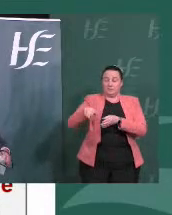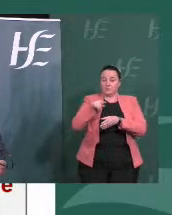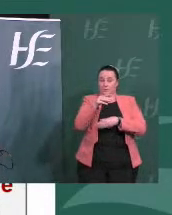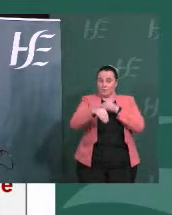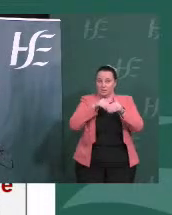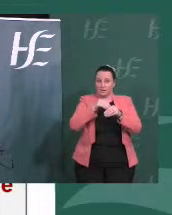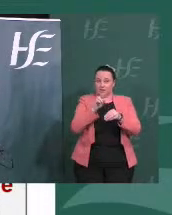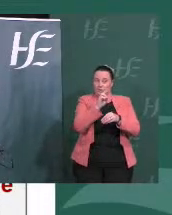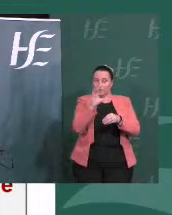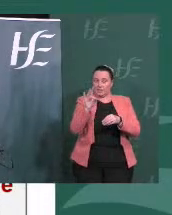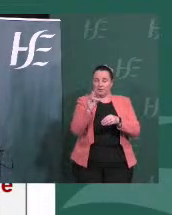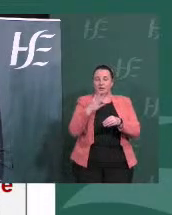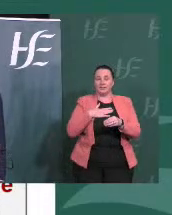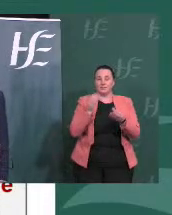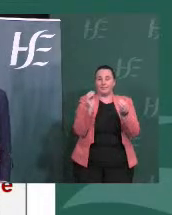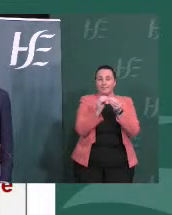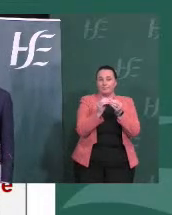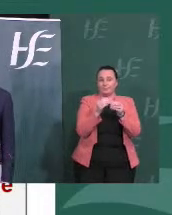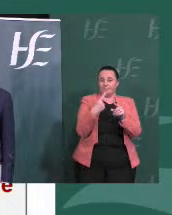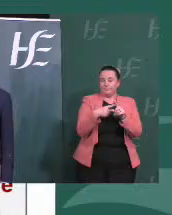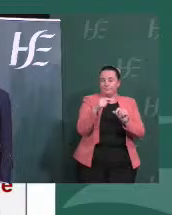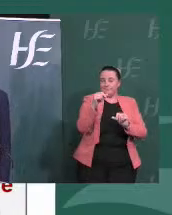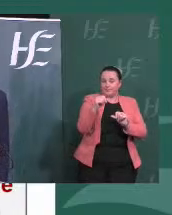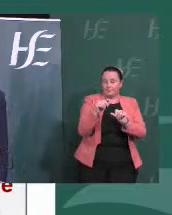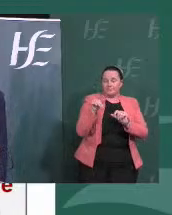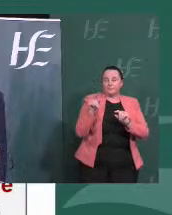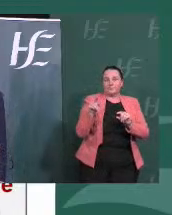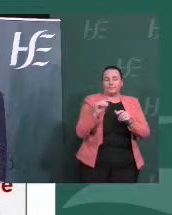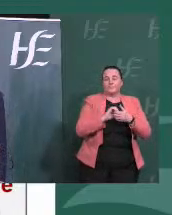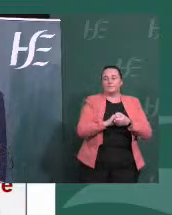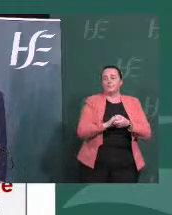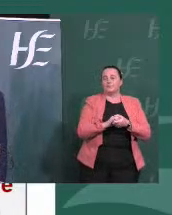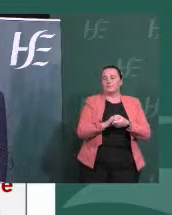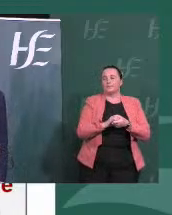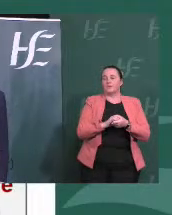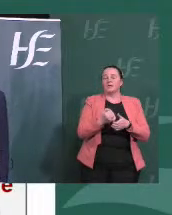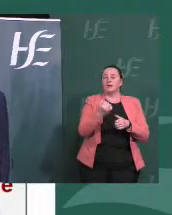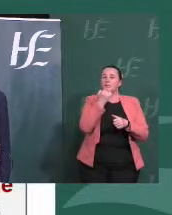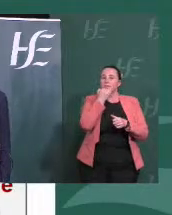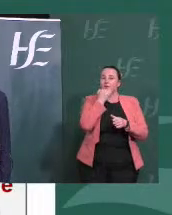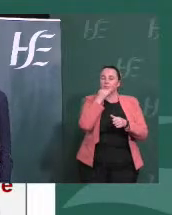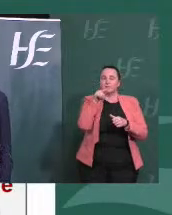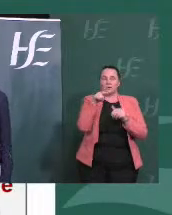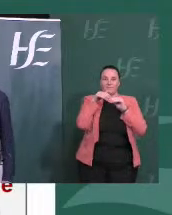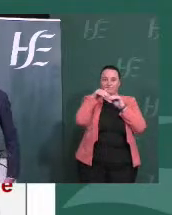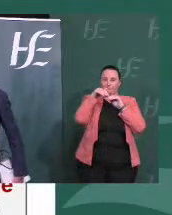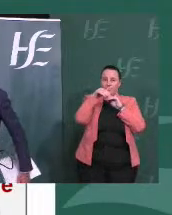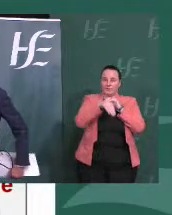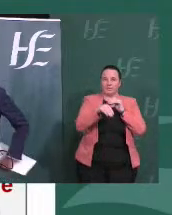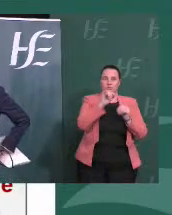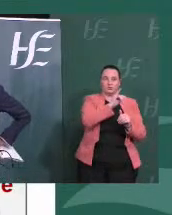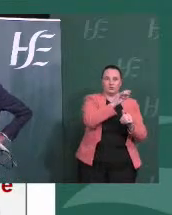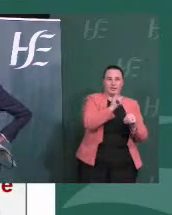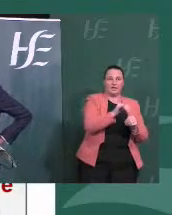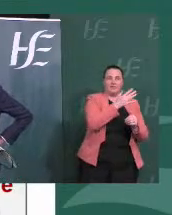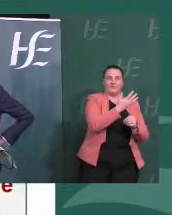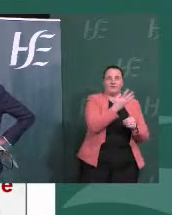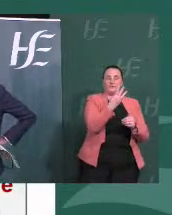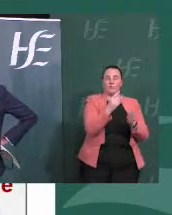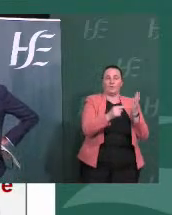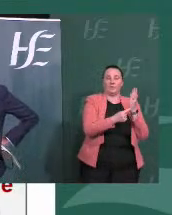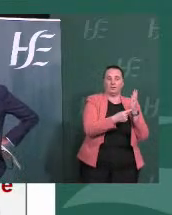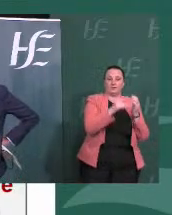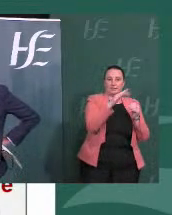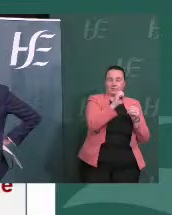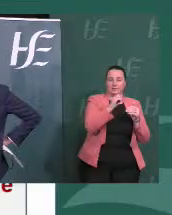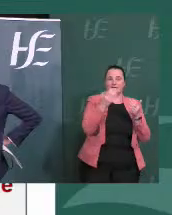I just want to touch on this briefly, cases not just plateauing, but a sense of falling from that peak of July 17, 54,000 cases to